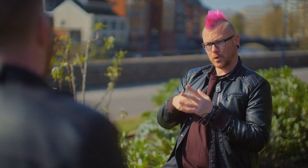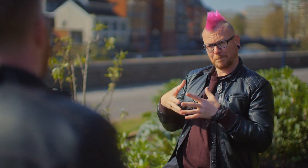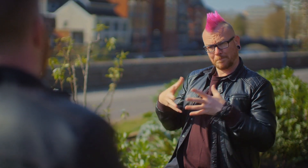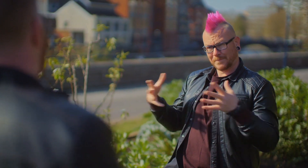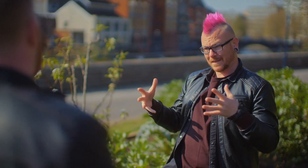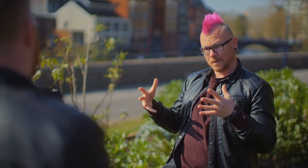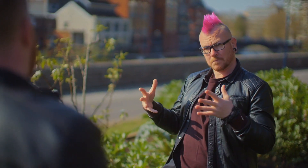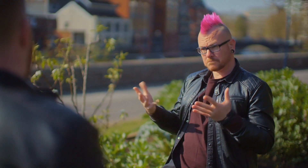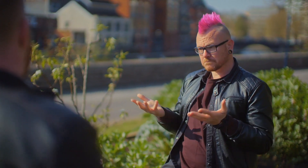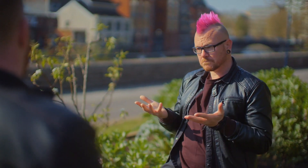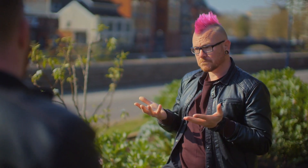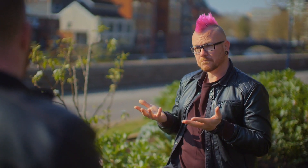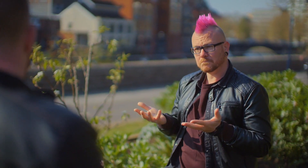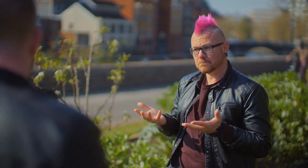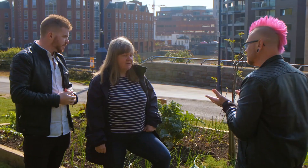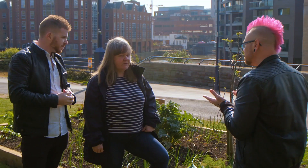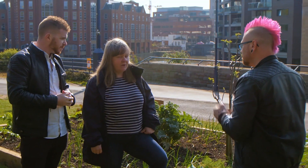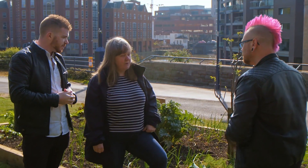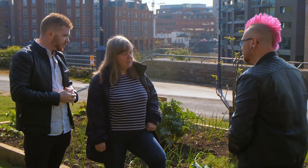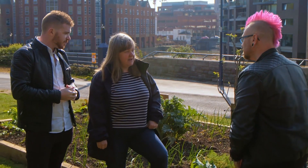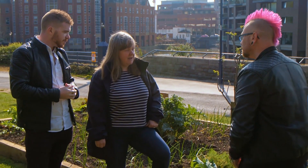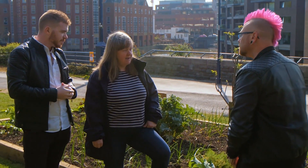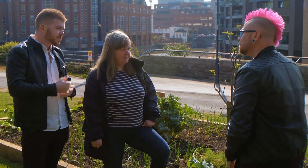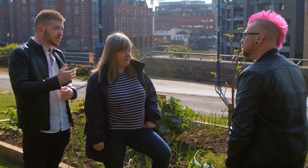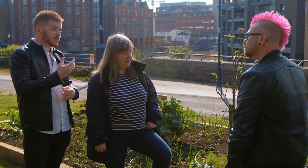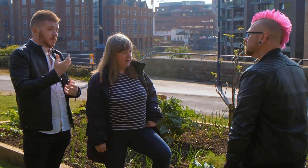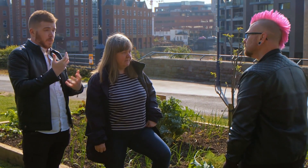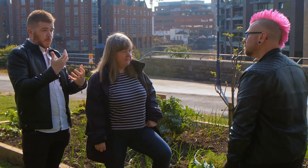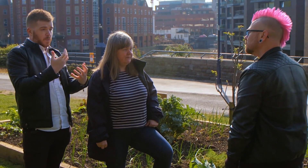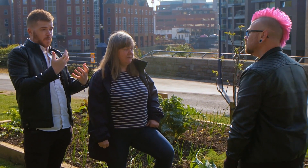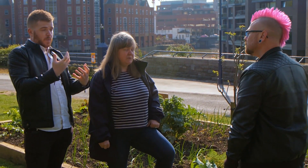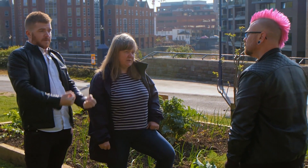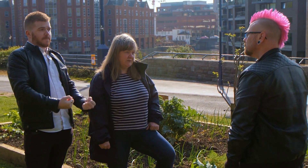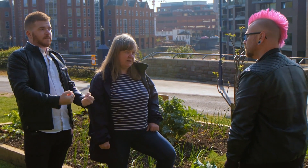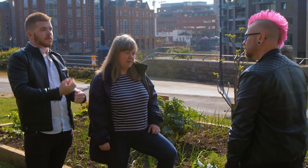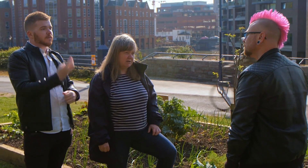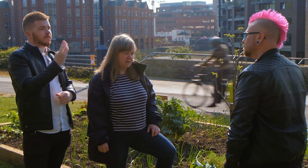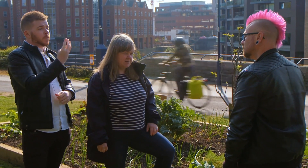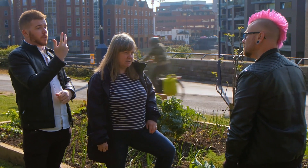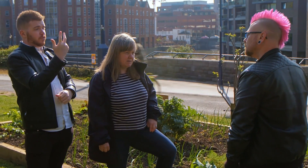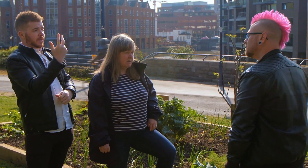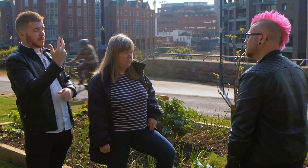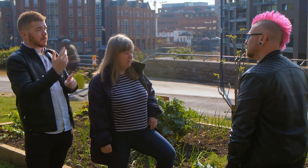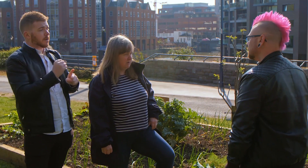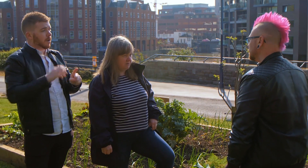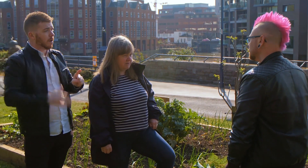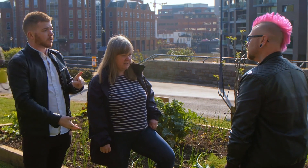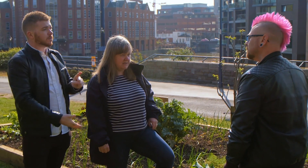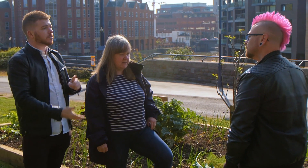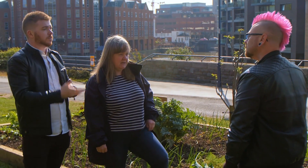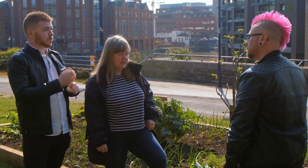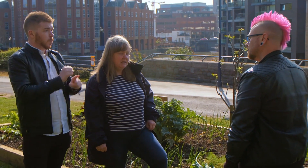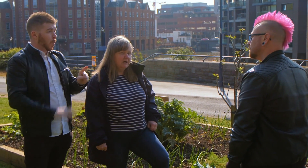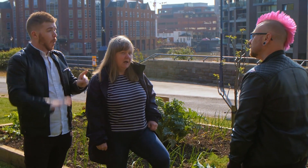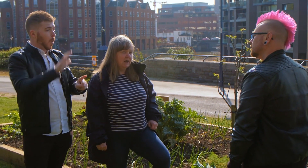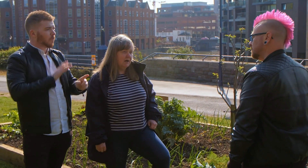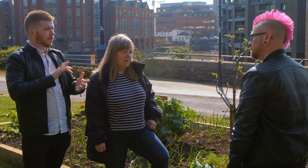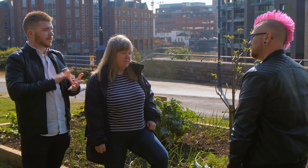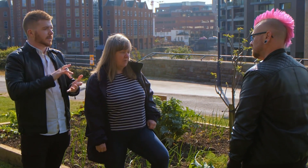So the project itself, is it quite big? So we have 43 gardens all across the city